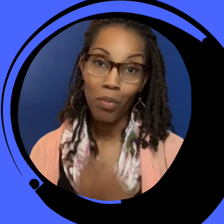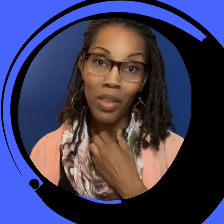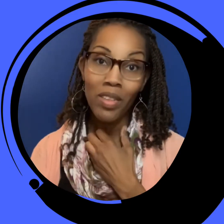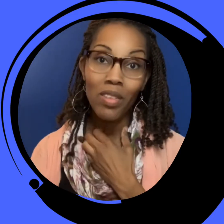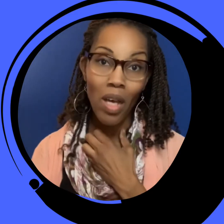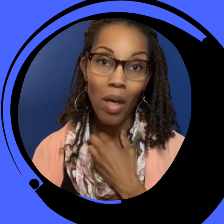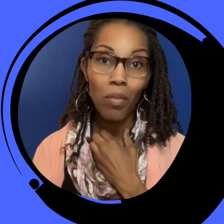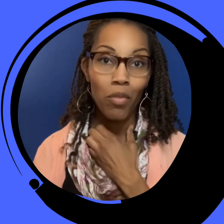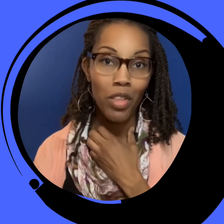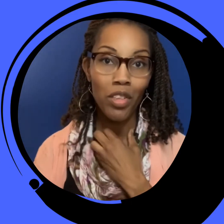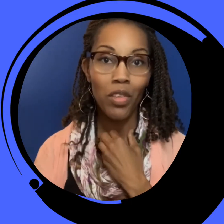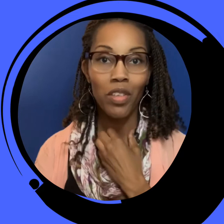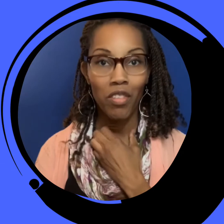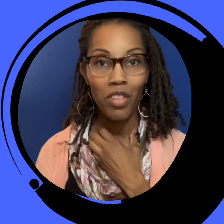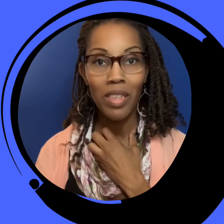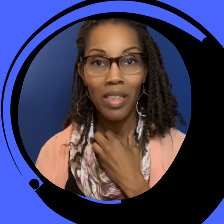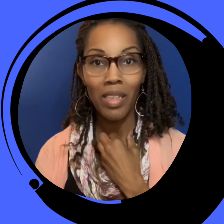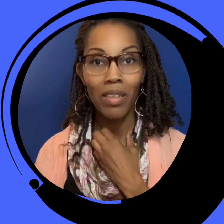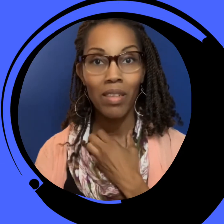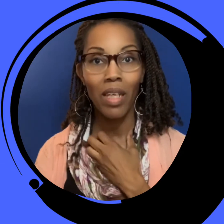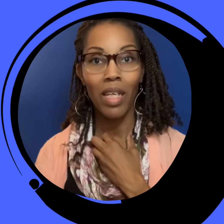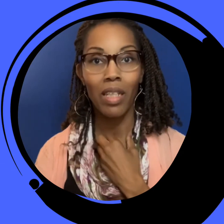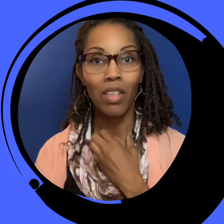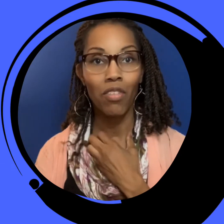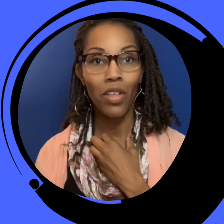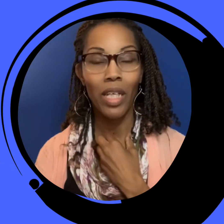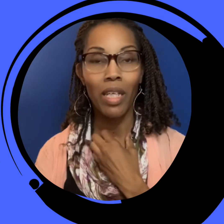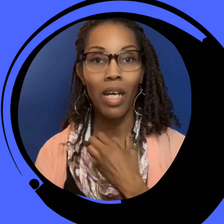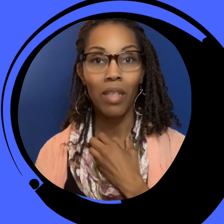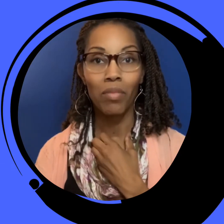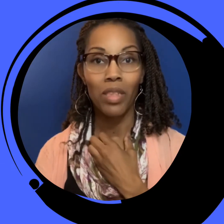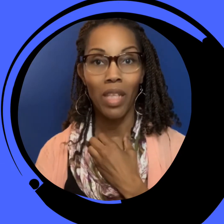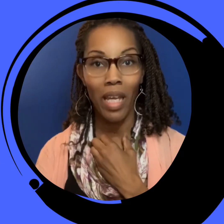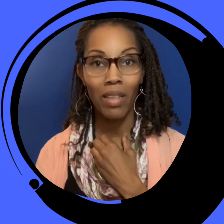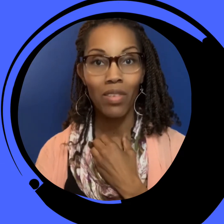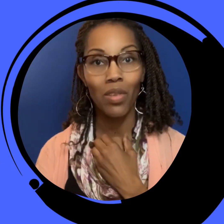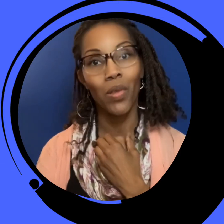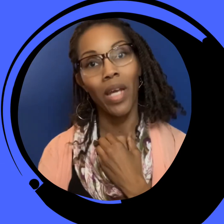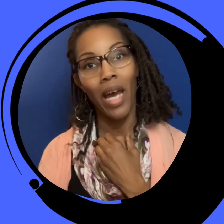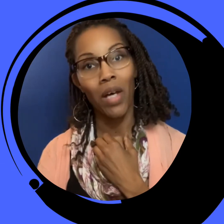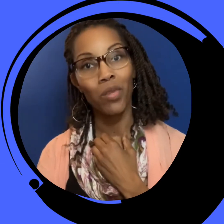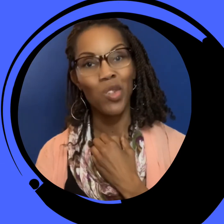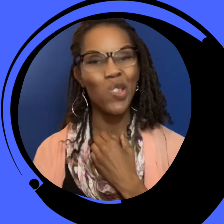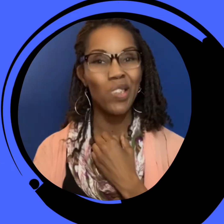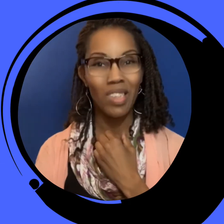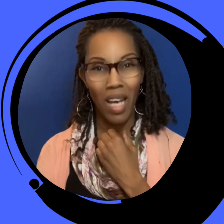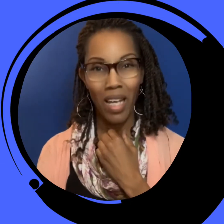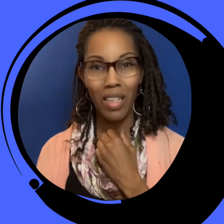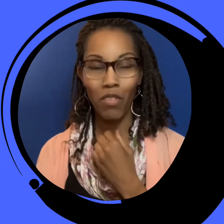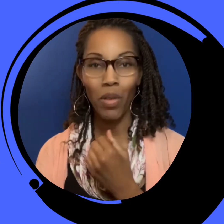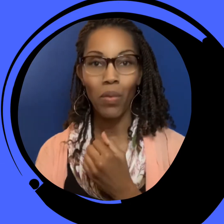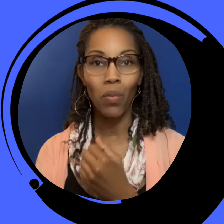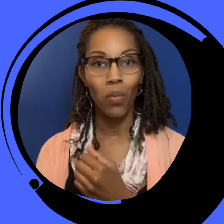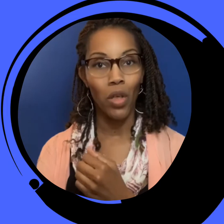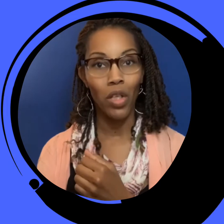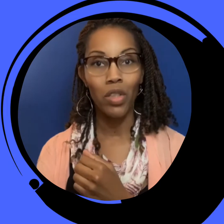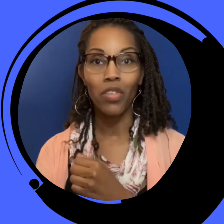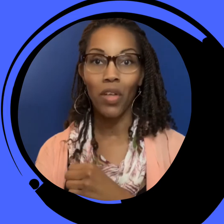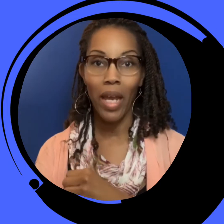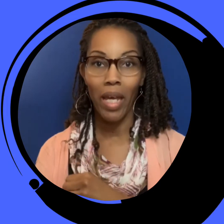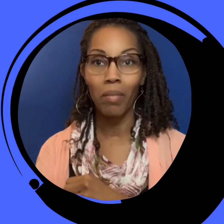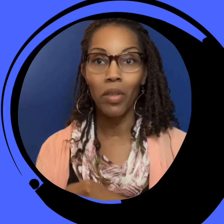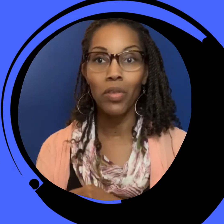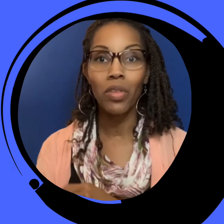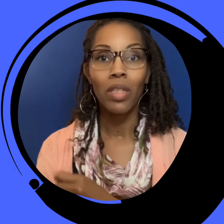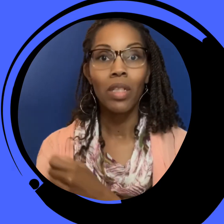There could be some regional differences in different states on how to sign different words